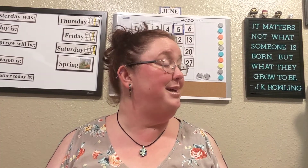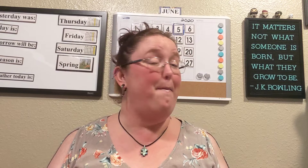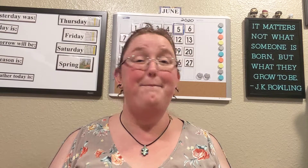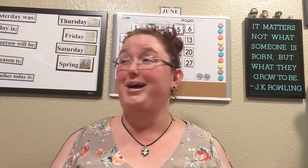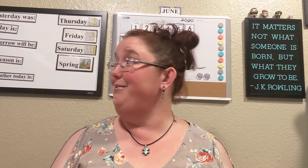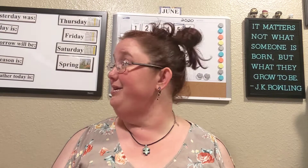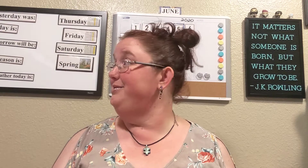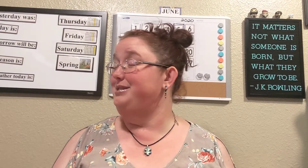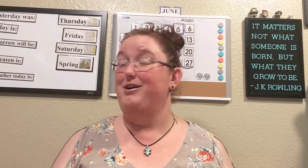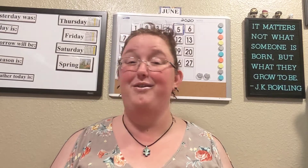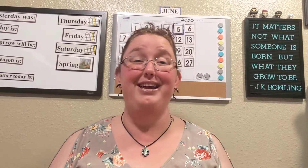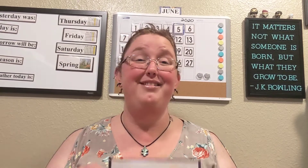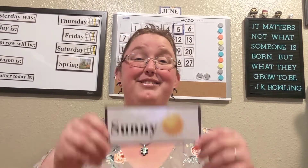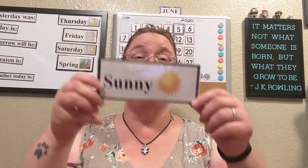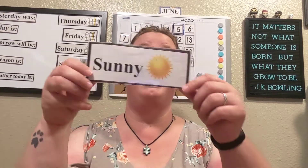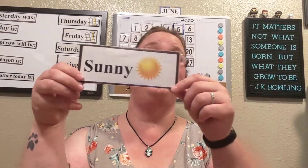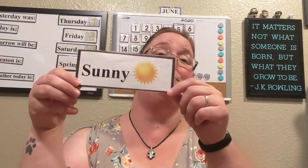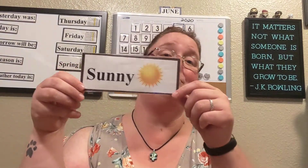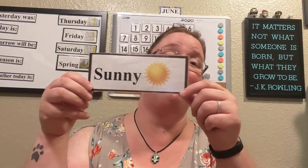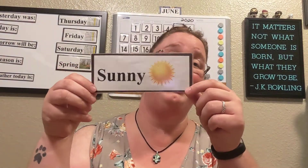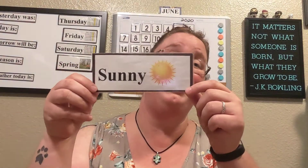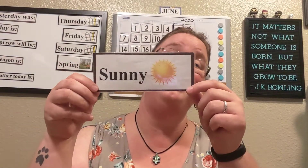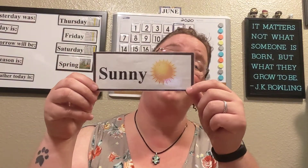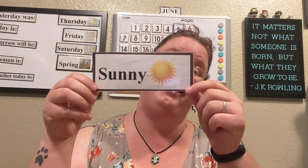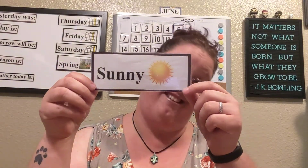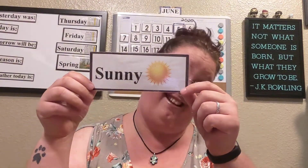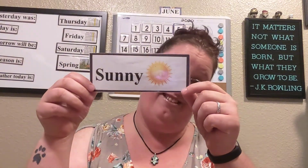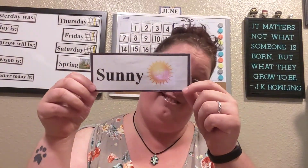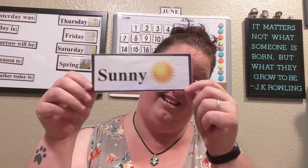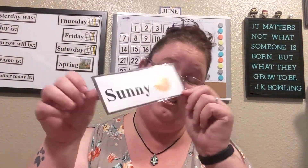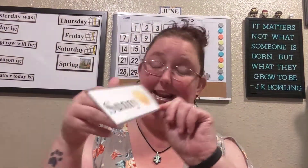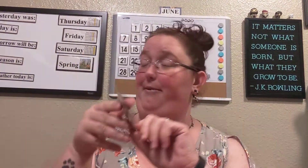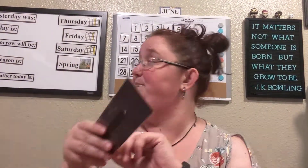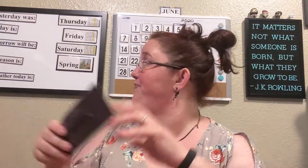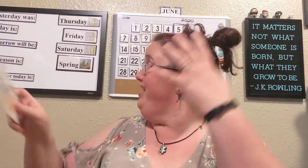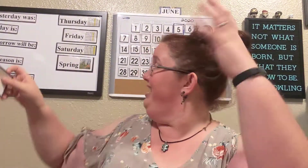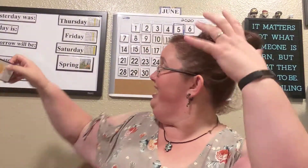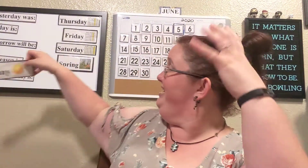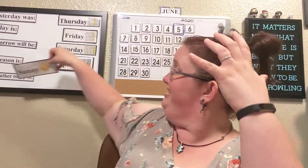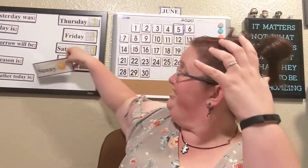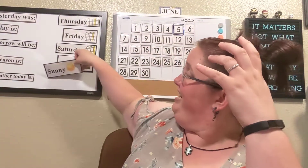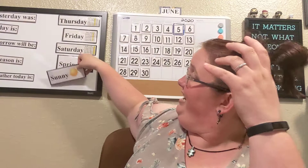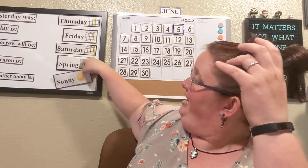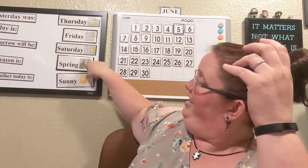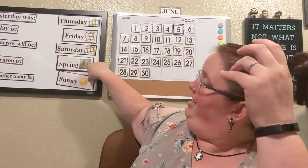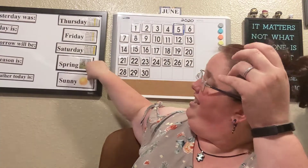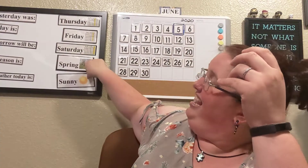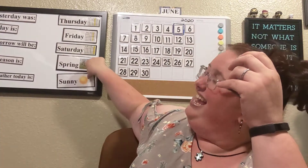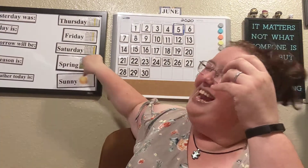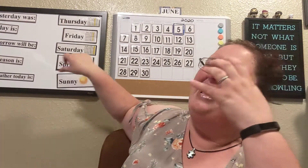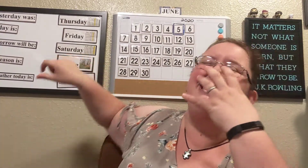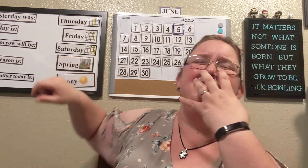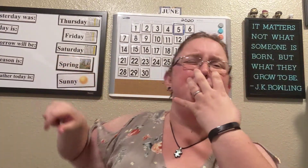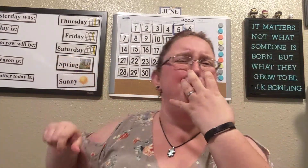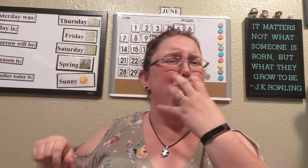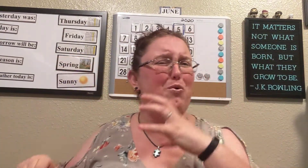Outside my windows though, it looks like it's pretty sunny outside today. It's sunny. I think it's gonna be